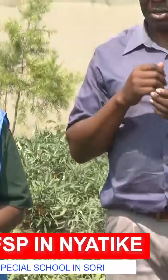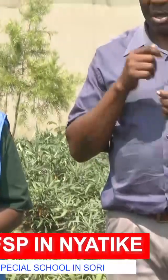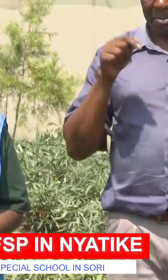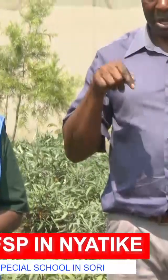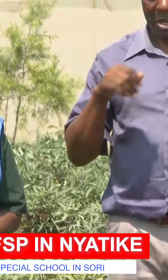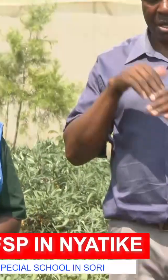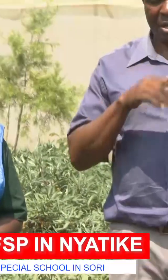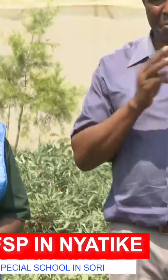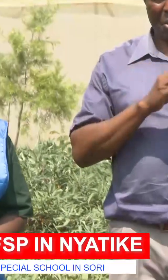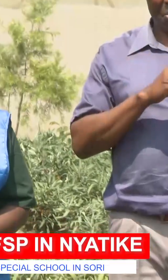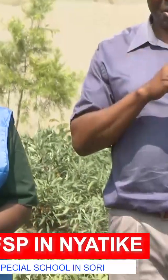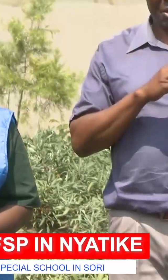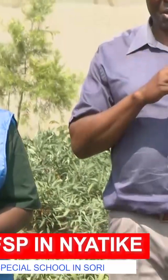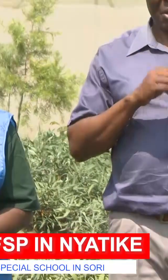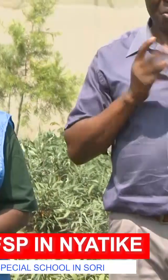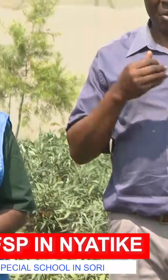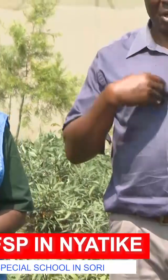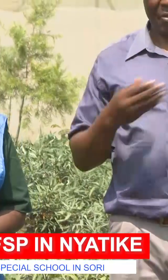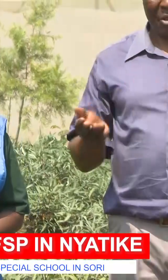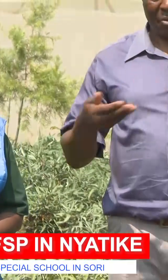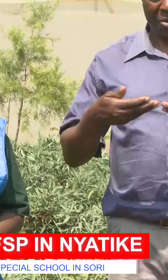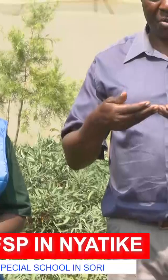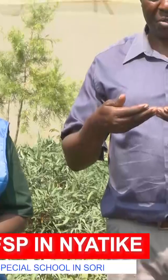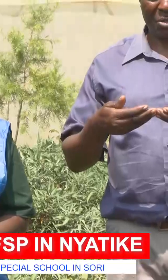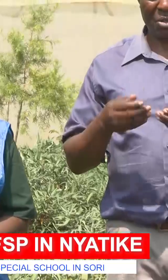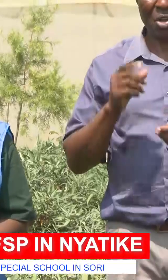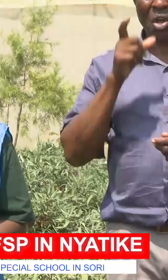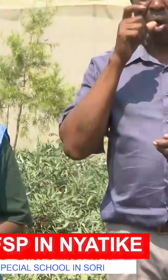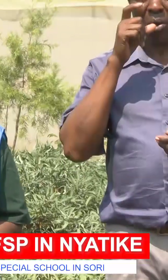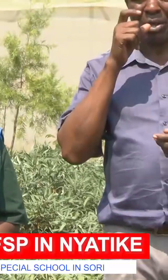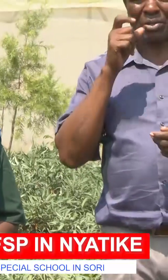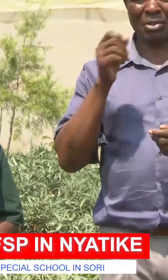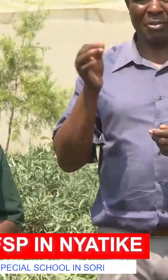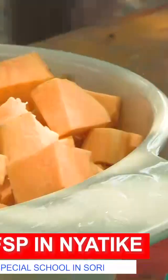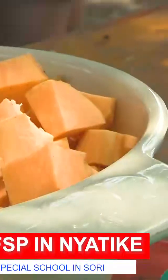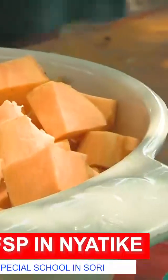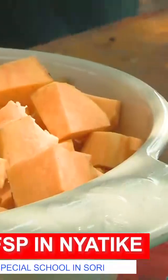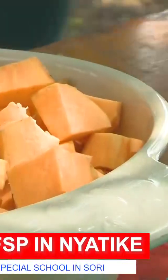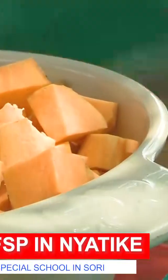Here in Migori, we have introduced the orange flesh sweet potato.